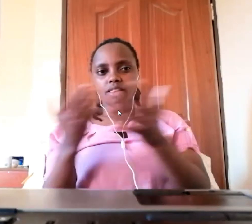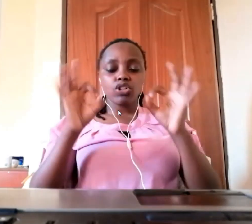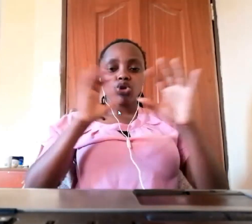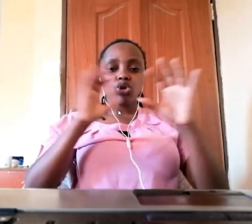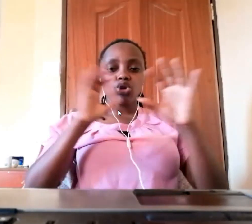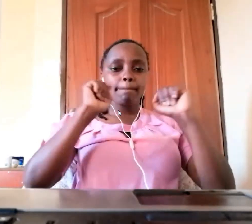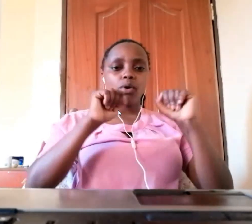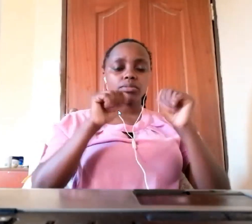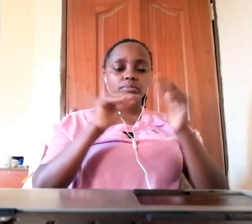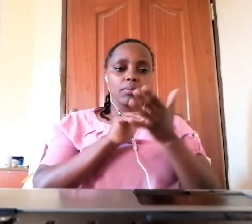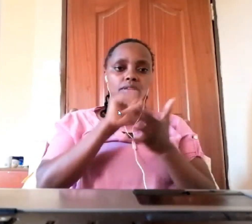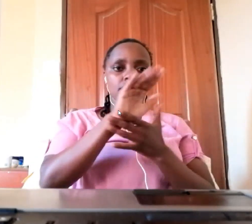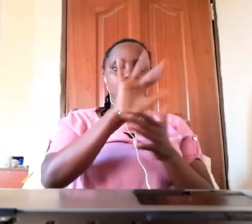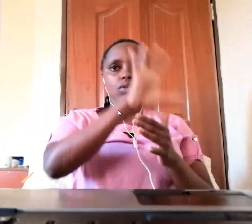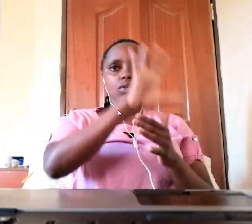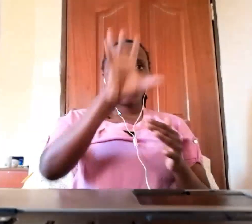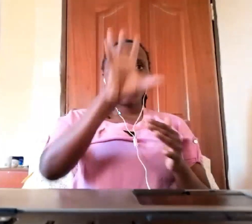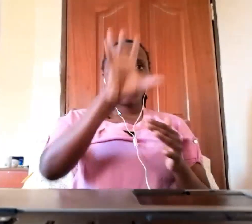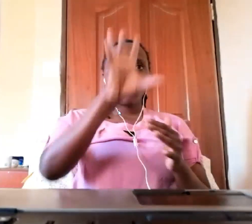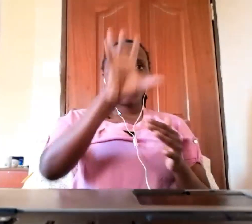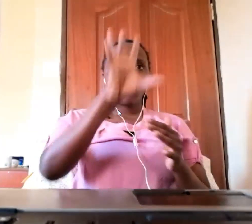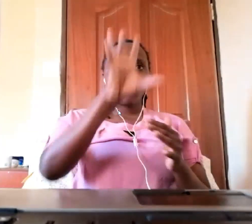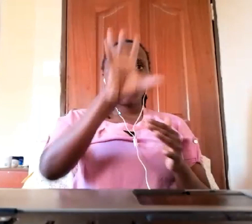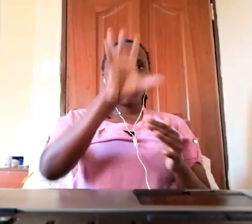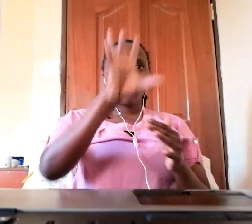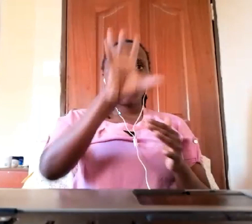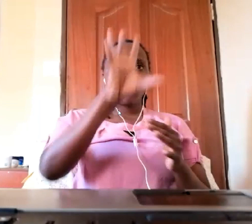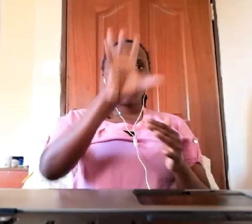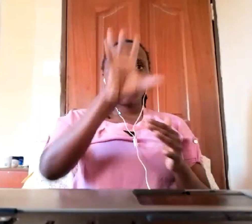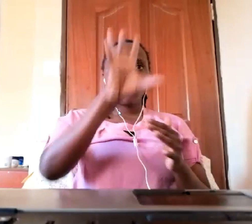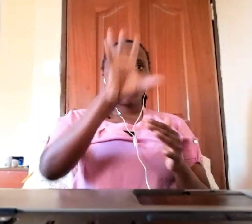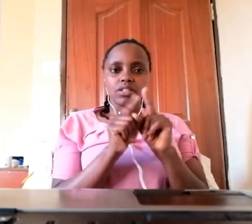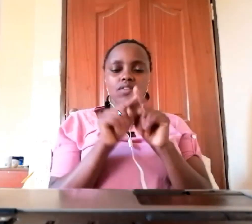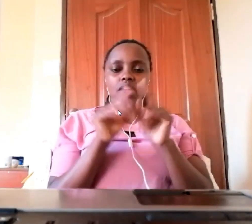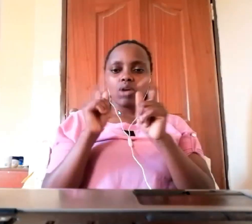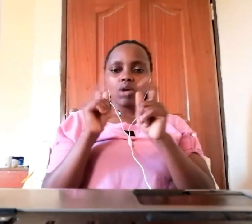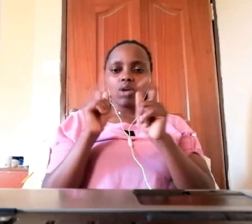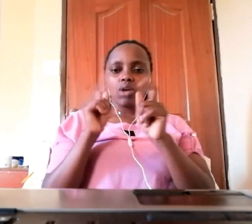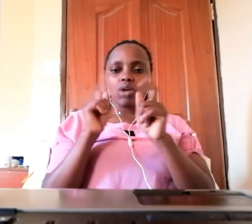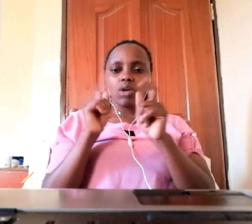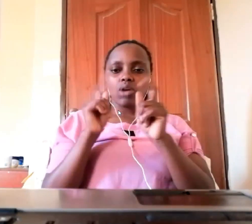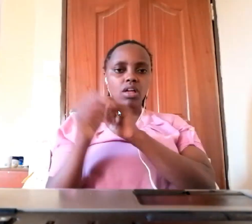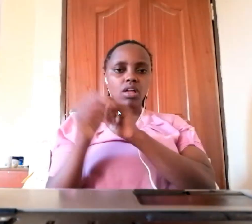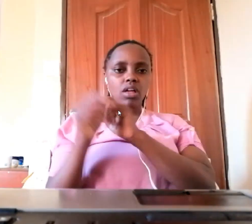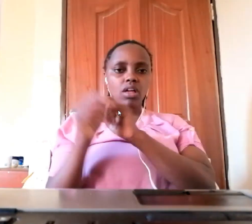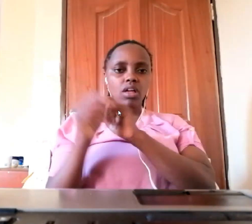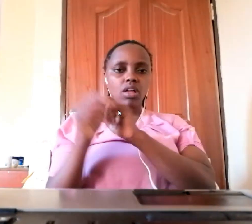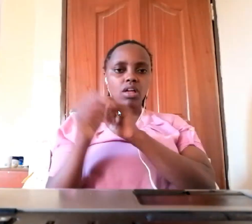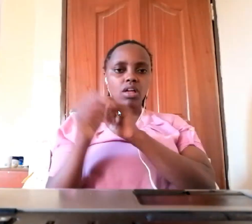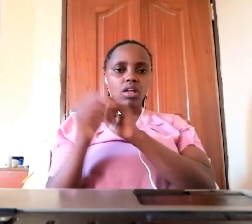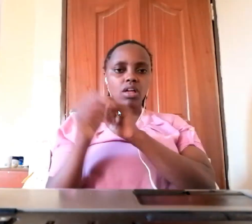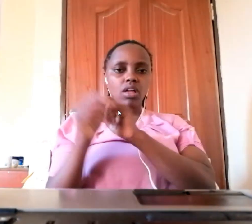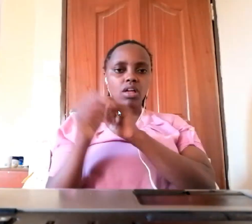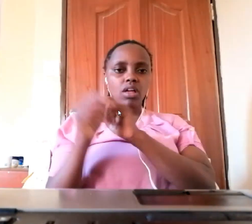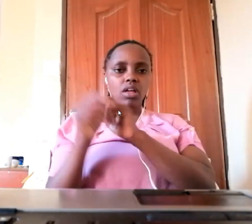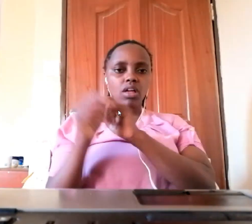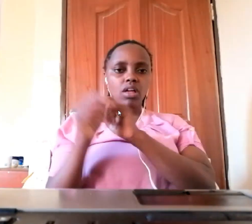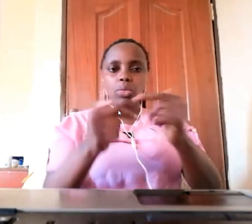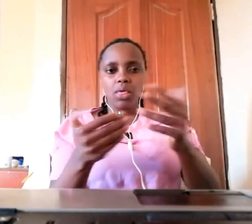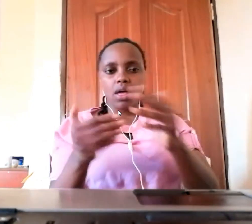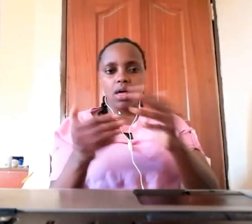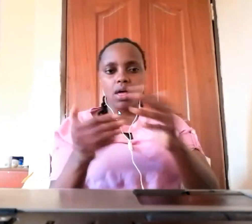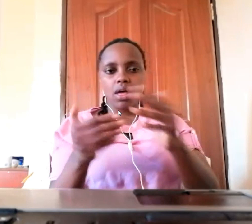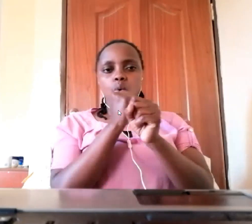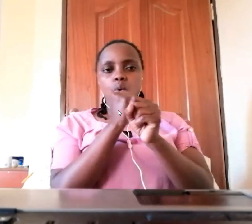can be sent to the African Committee of Experts to consider revising its rules of procedures. We are in the process of revising the working documents